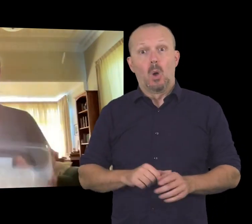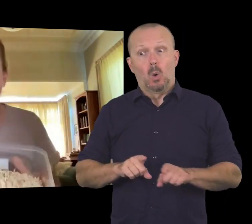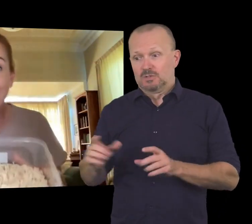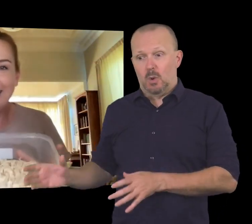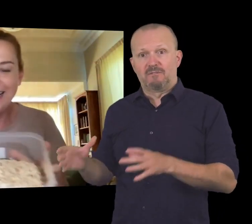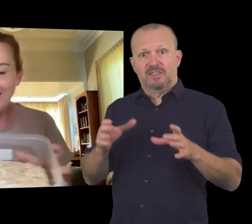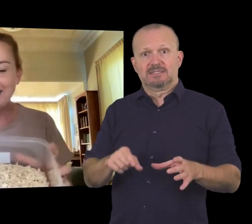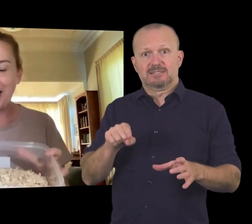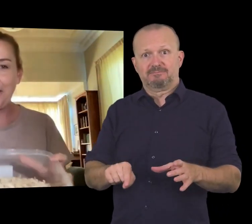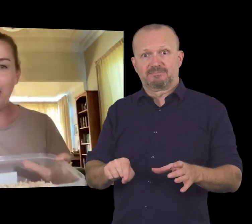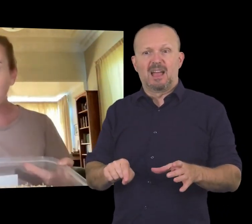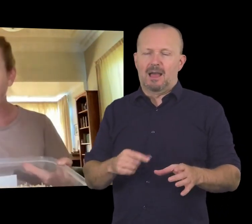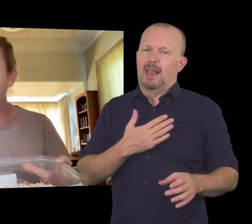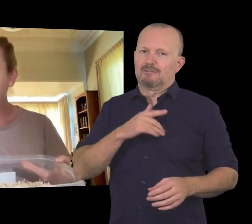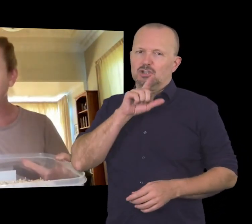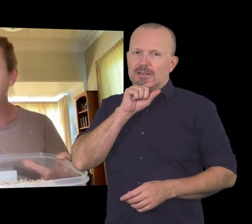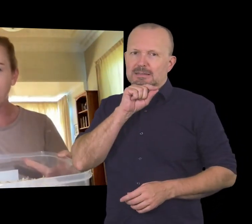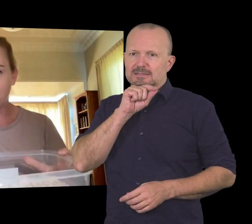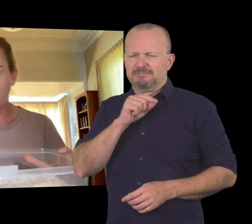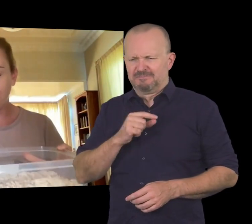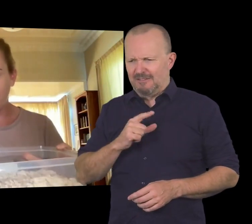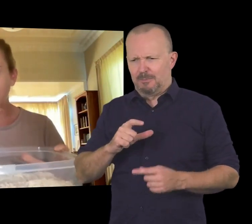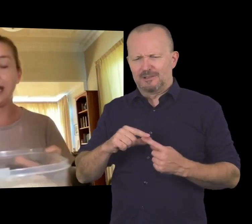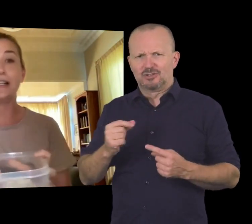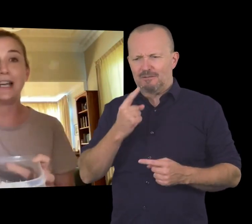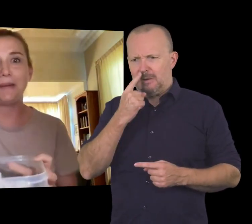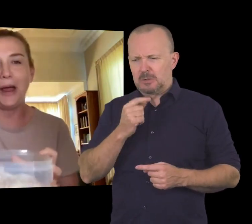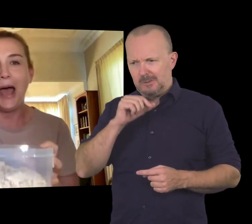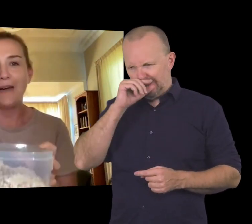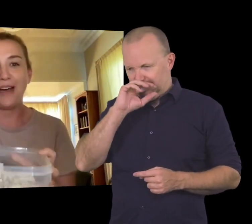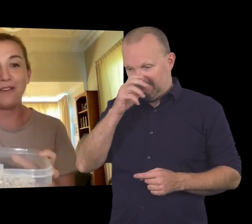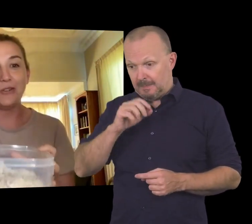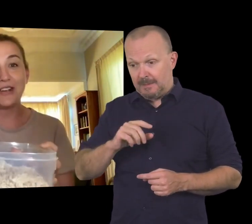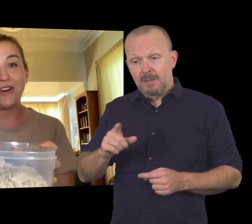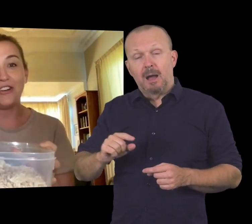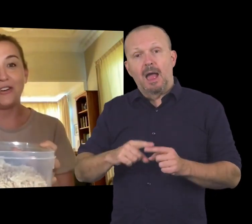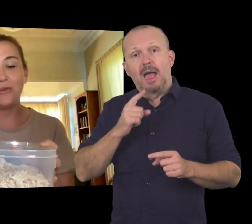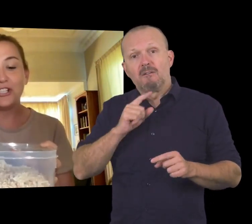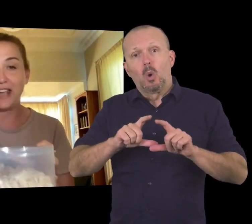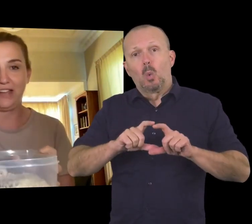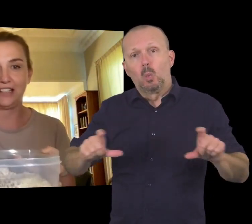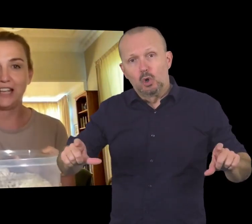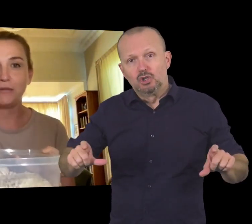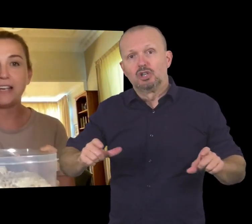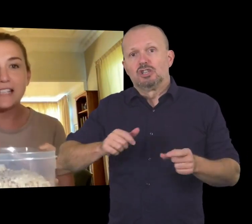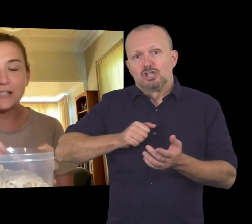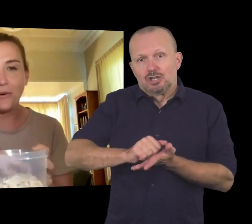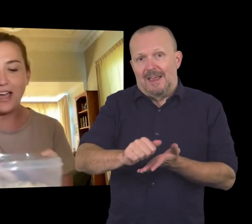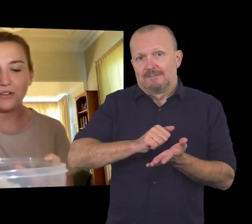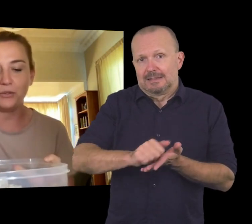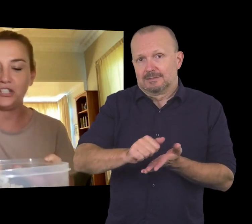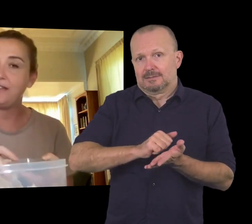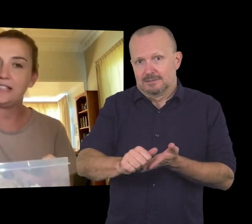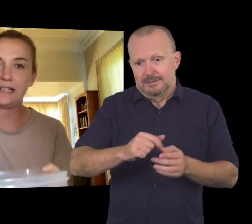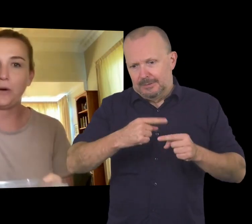have chickens. So I think I've got a bit of chaff up my nose now, actually, but I've also got wood shavings. And the reasons